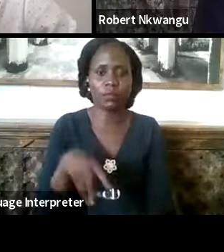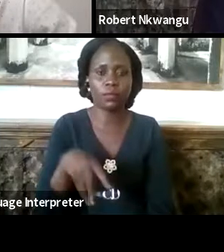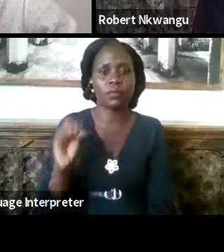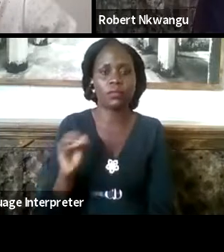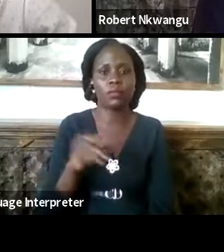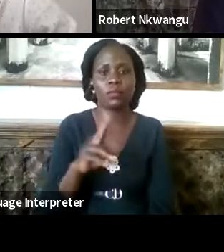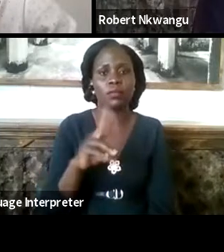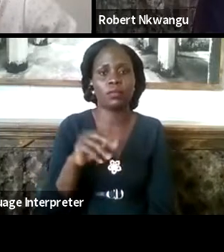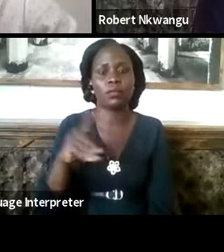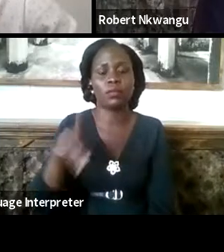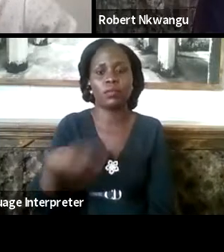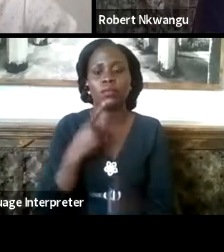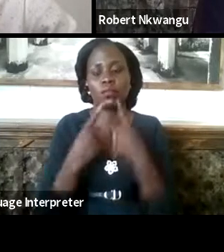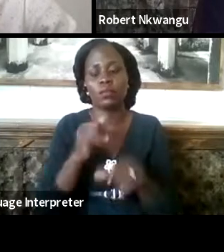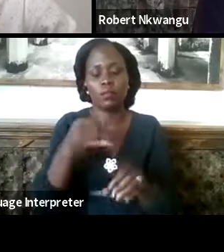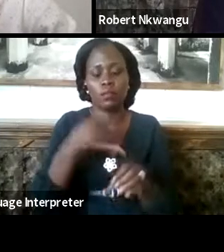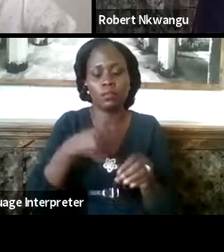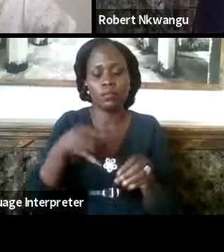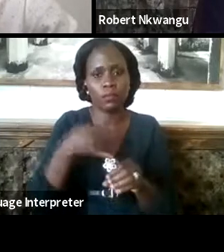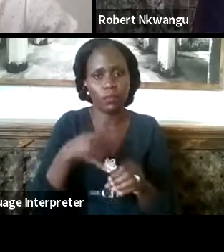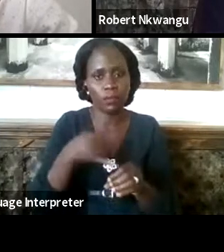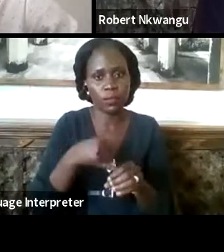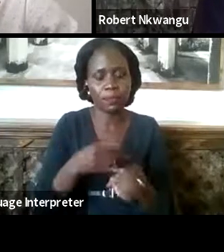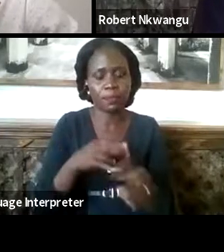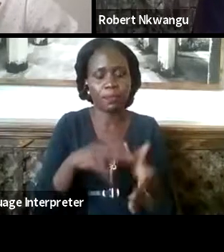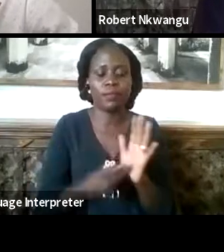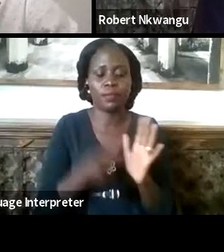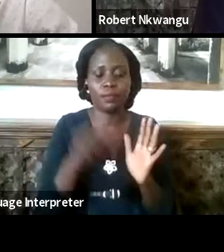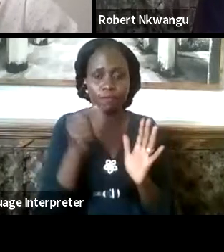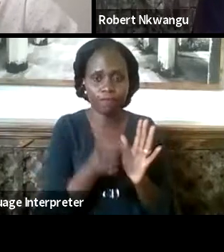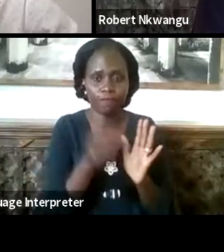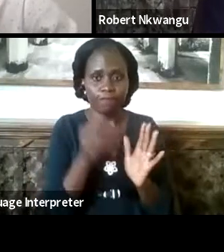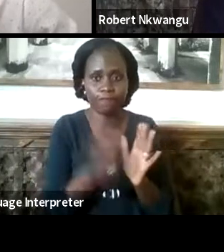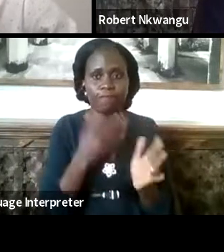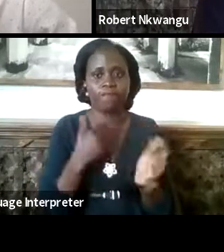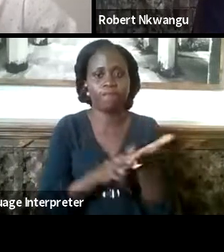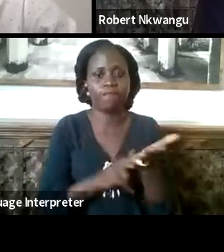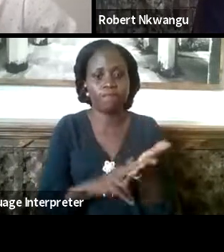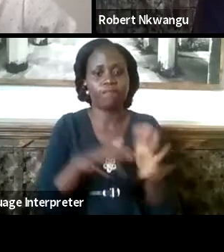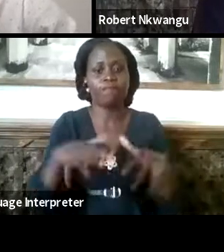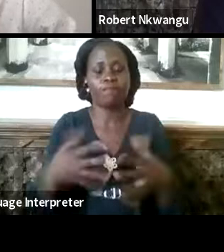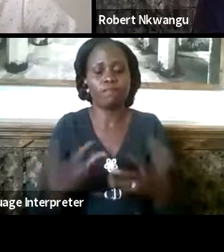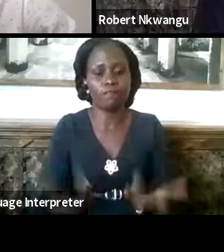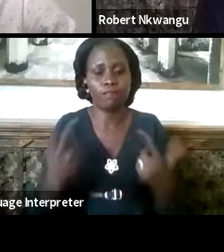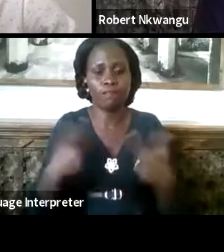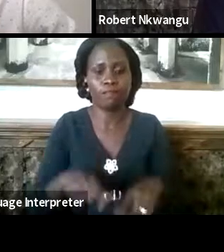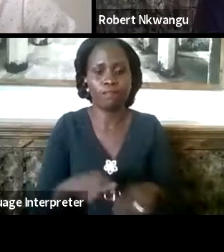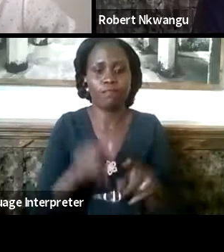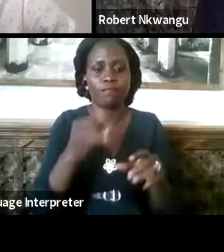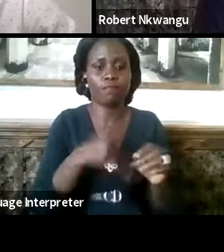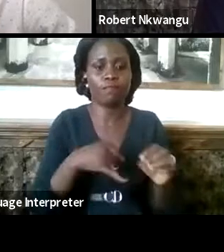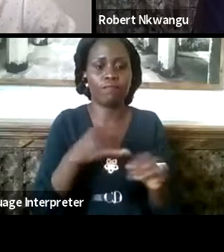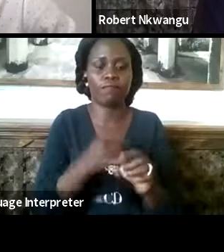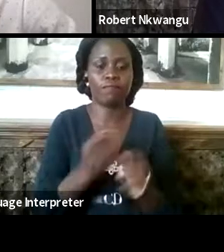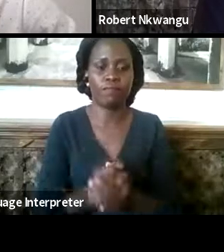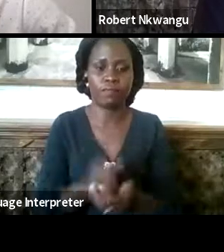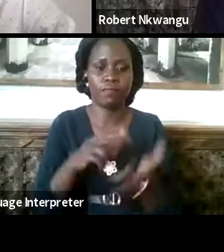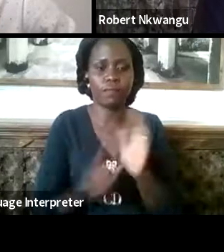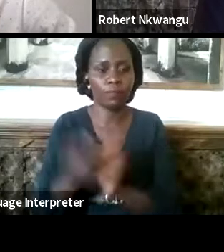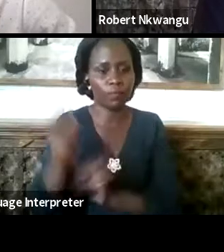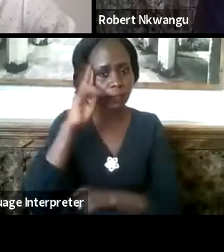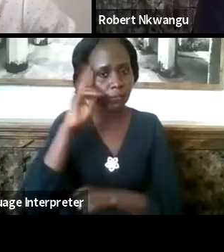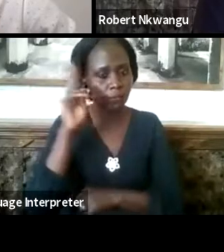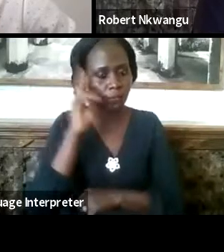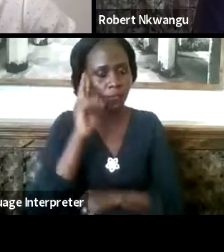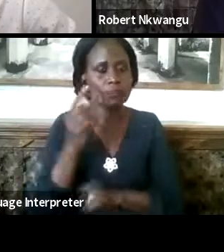So that is the benchmark that I'm using and saying, how inclusive are you? So you have to look at it and say the beginning point is